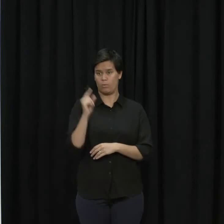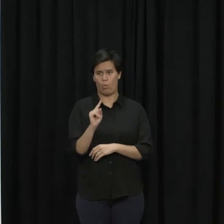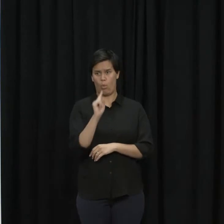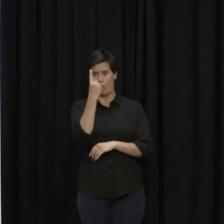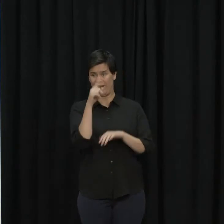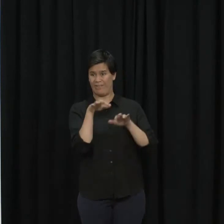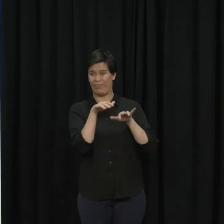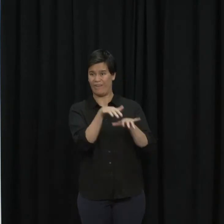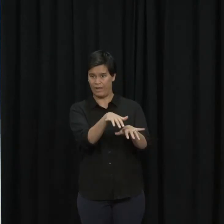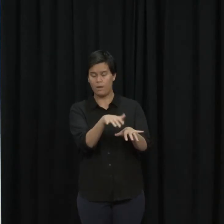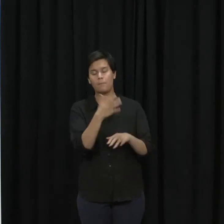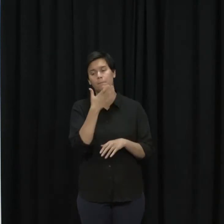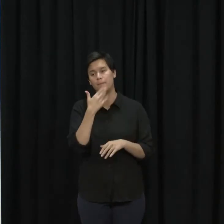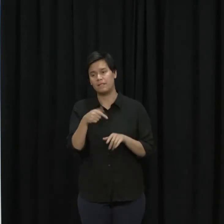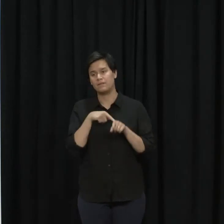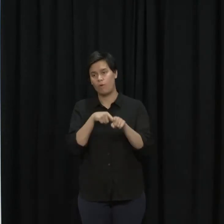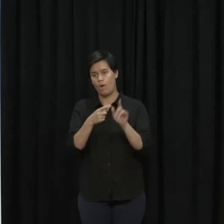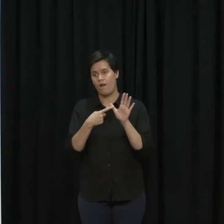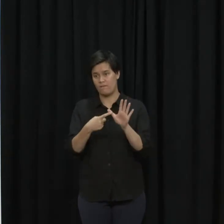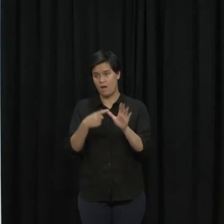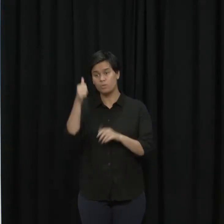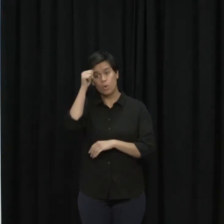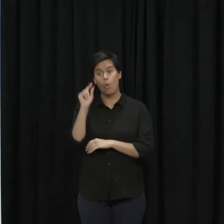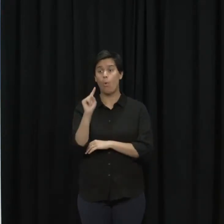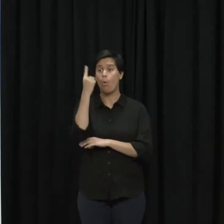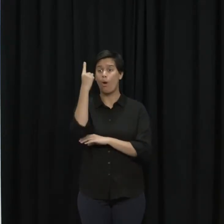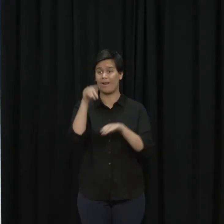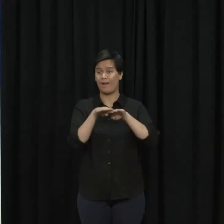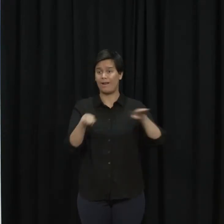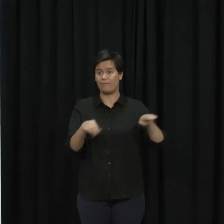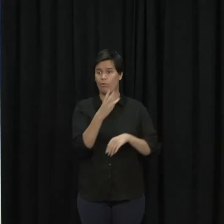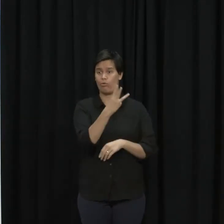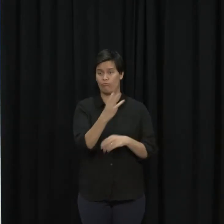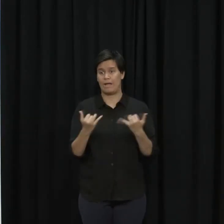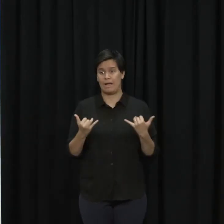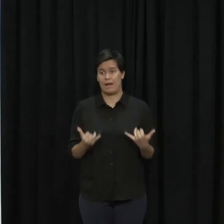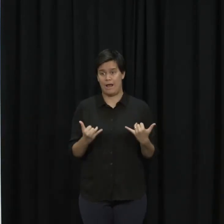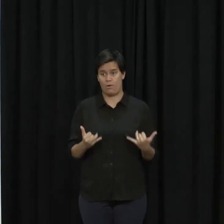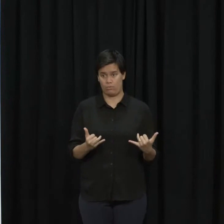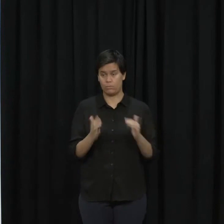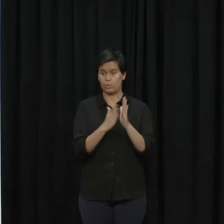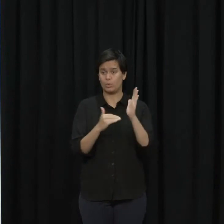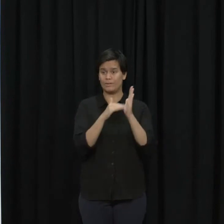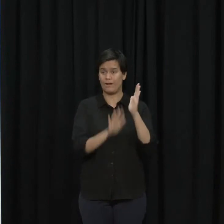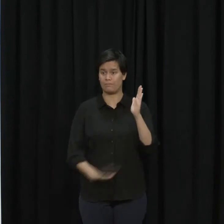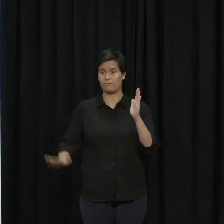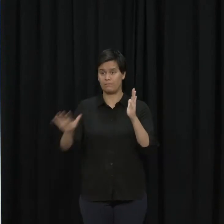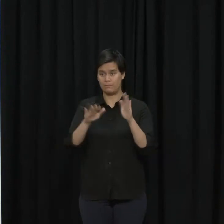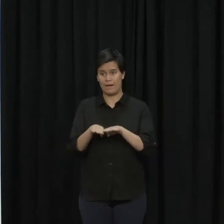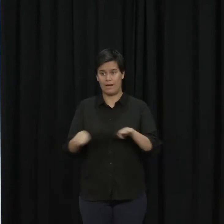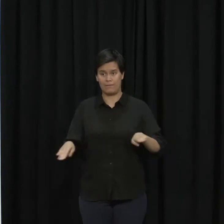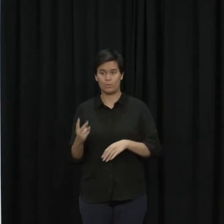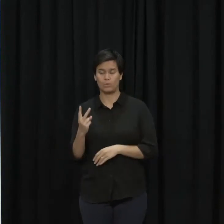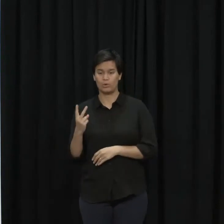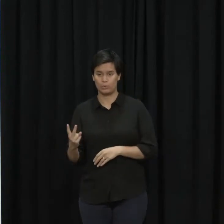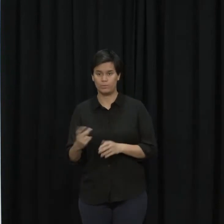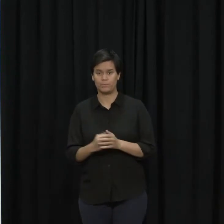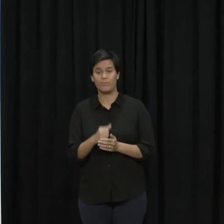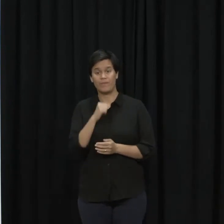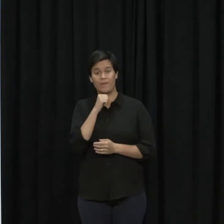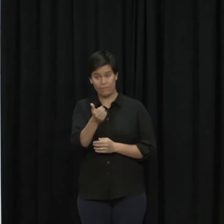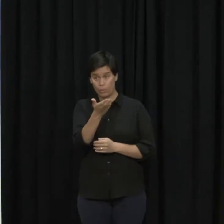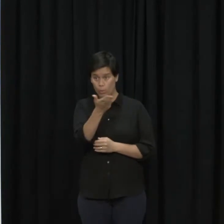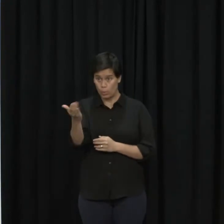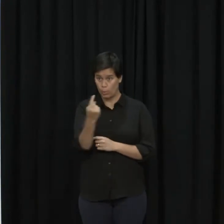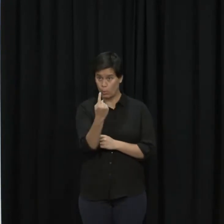staying. Auckland is currently at alert level 3, the rest of New Zealand at alert level 2. For those who may have been in Auckland recently,